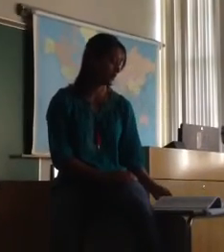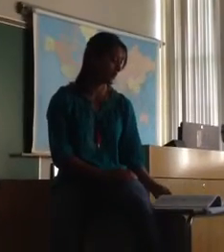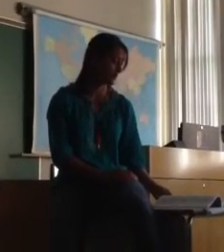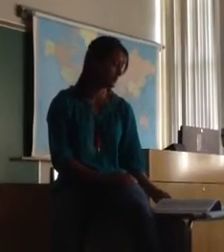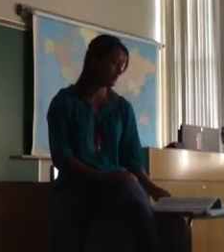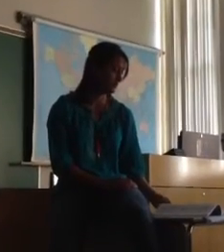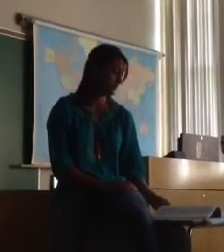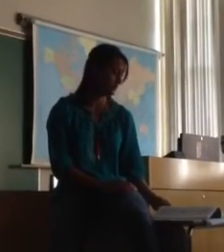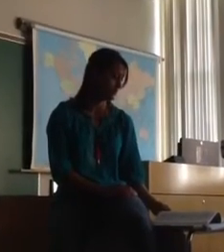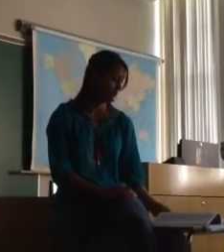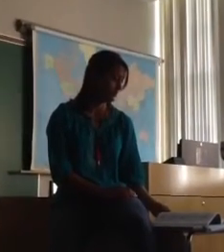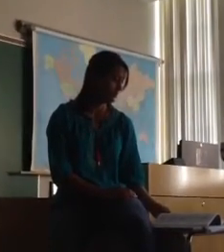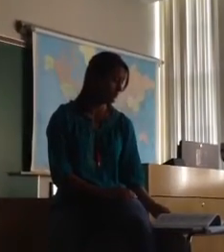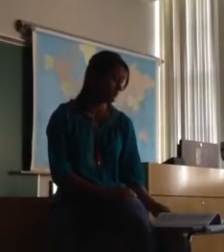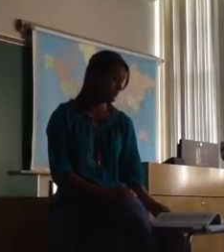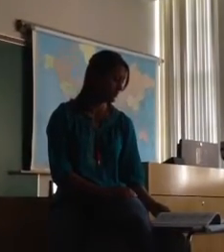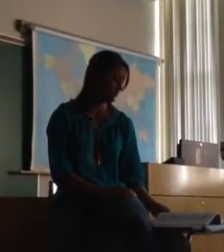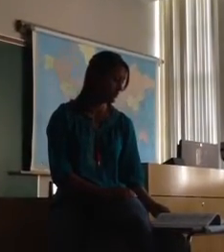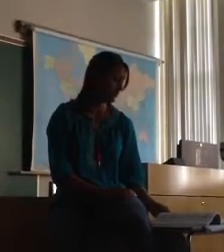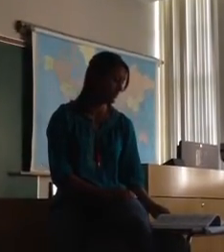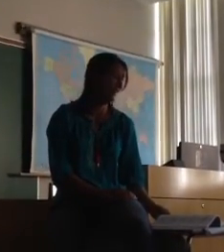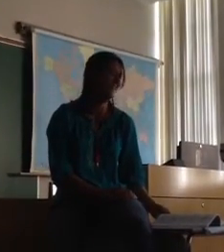guys. That's what I thought last week.